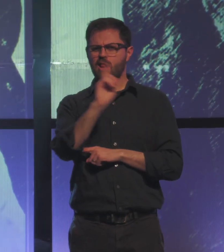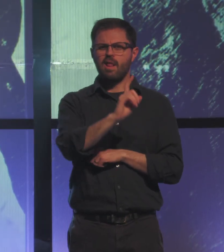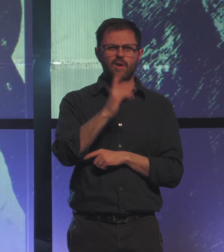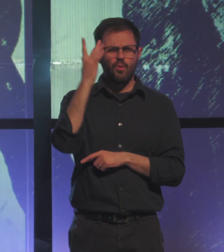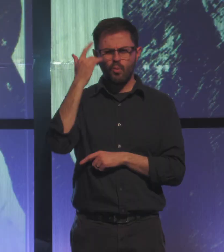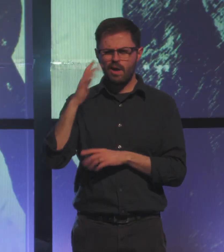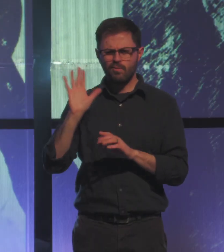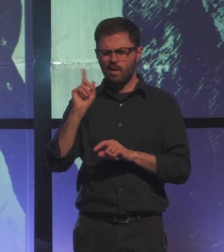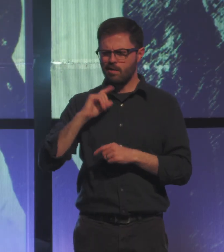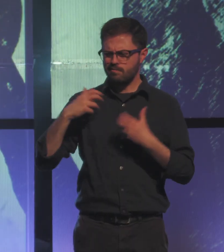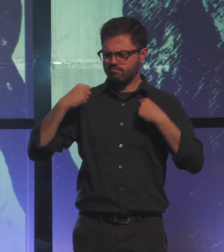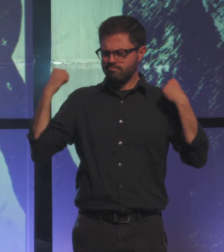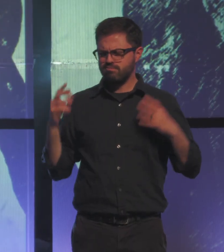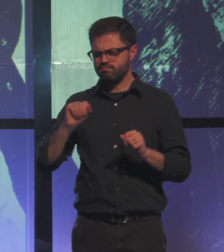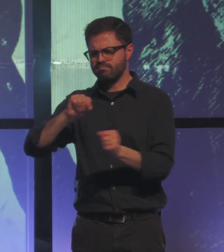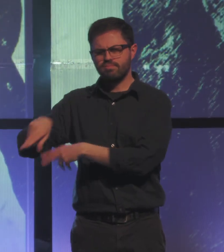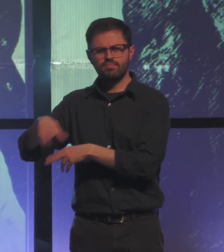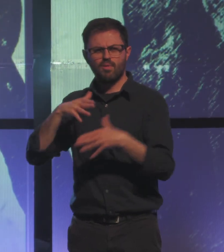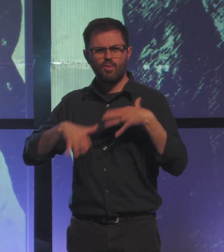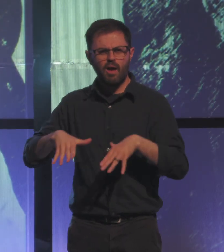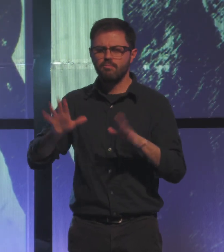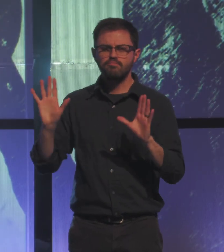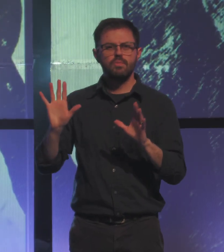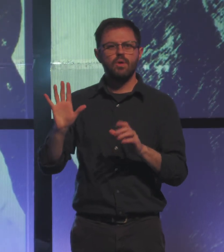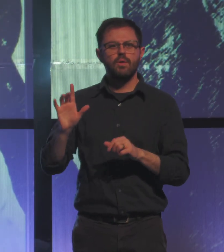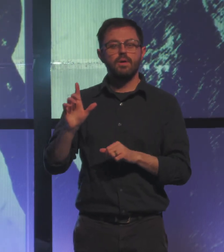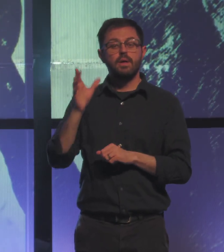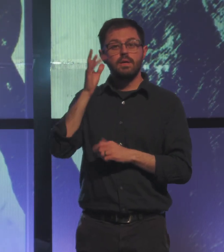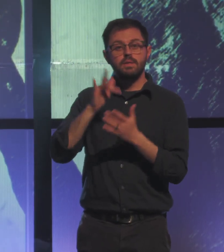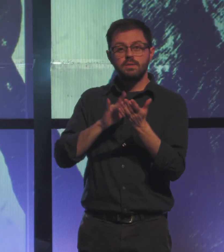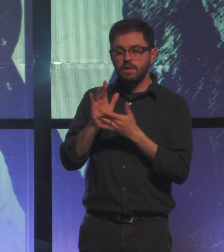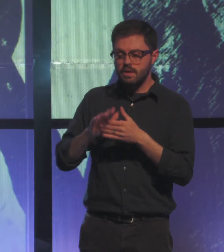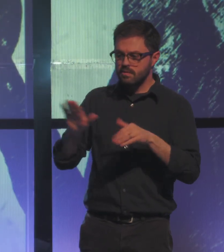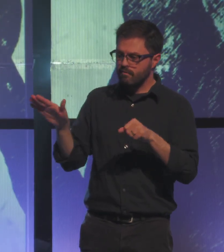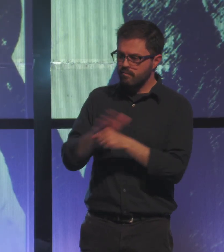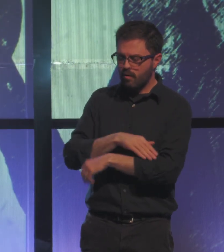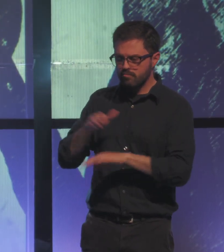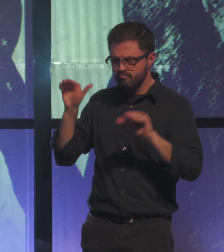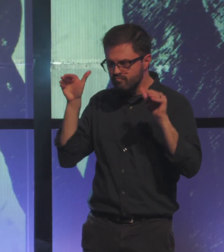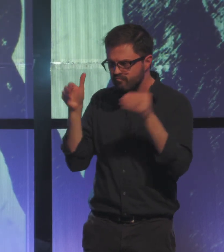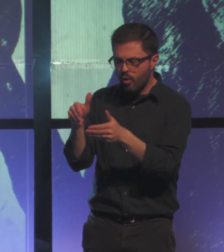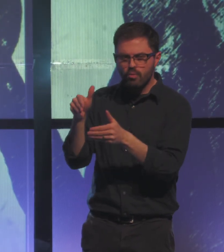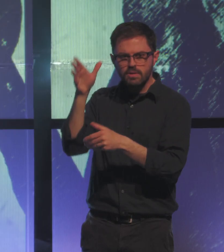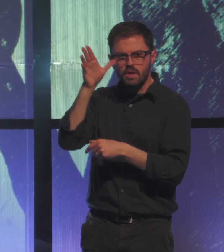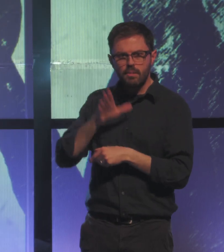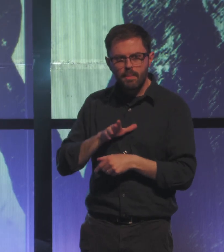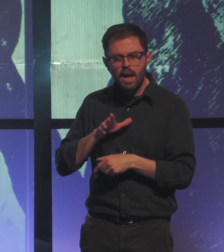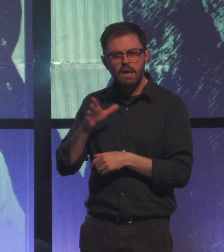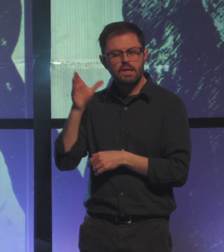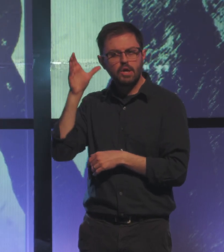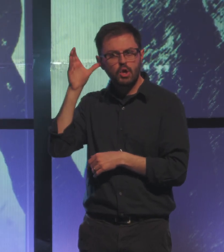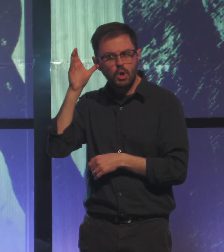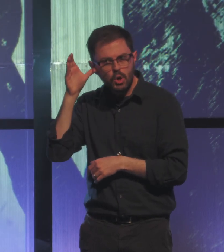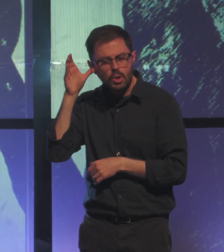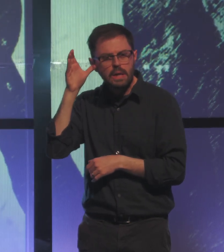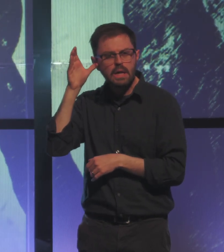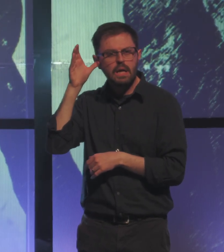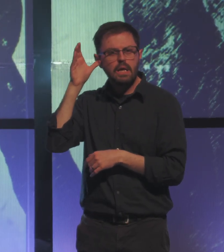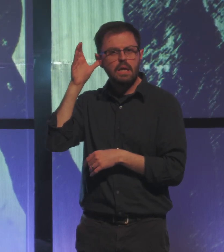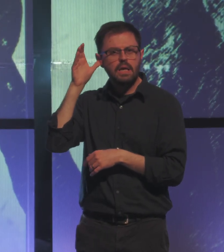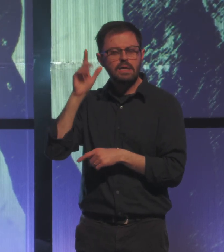Jesus listened. He gave him 100% of his undivided attention. And he heard him and he honored that.